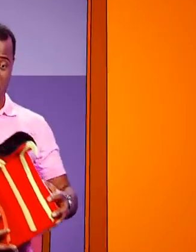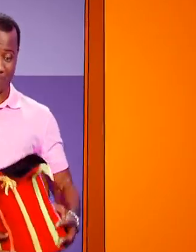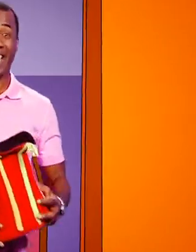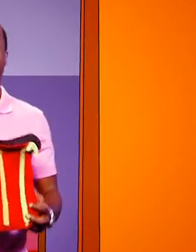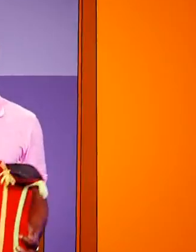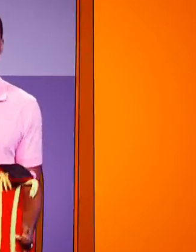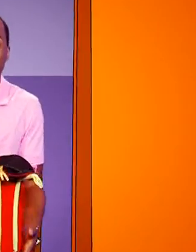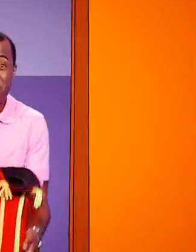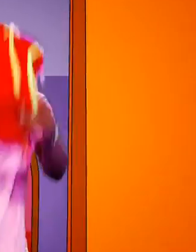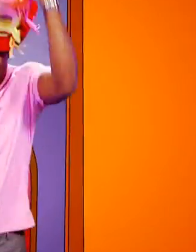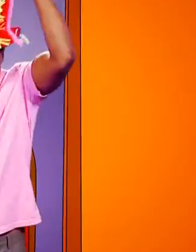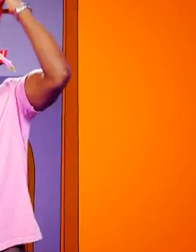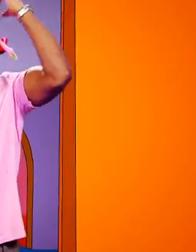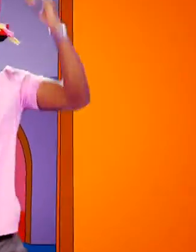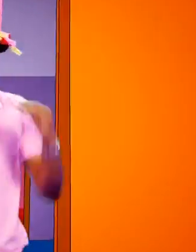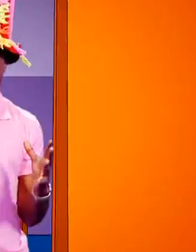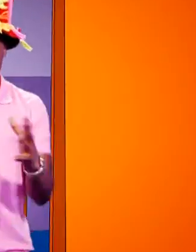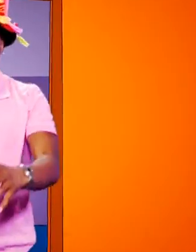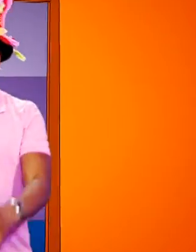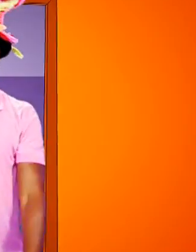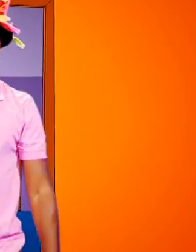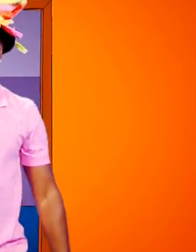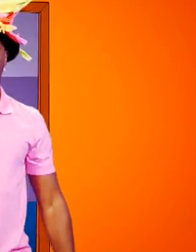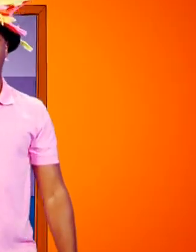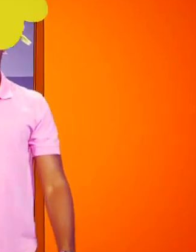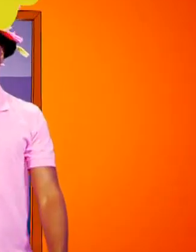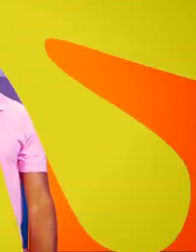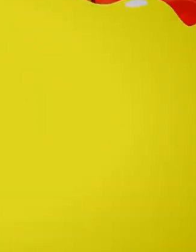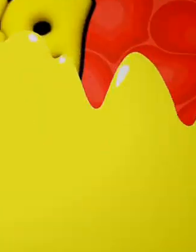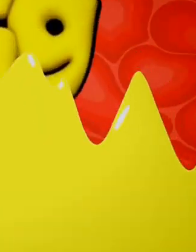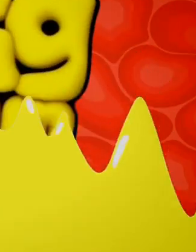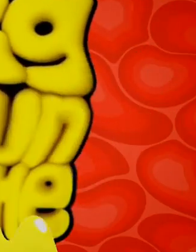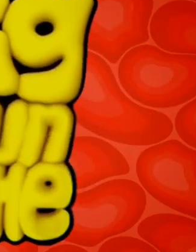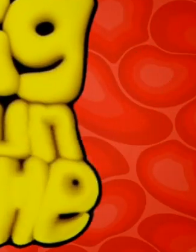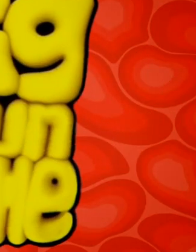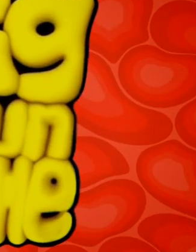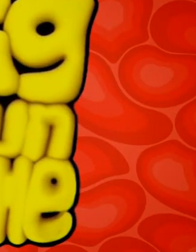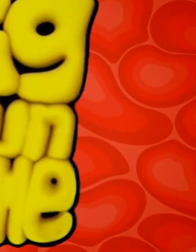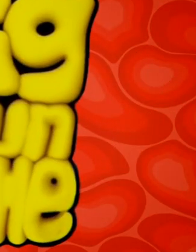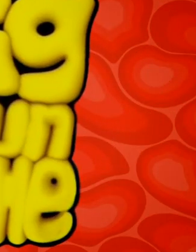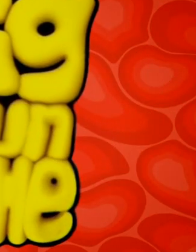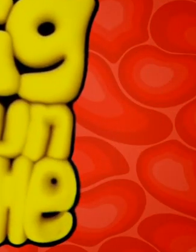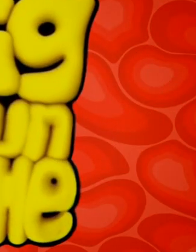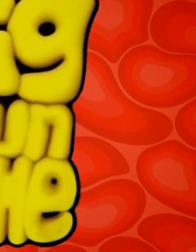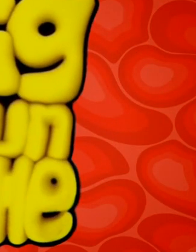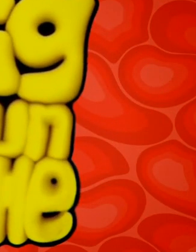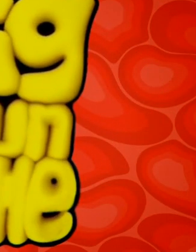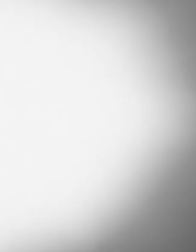fun with me. It's big fun time, you know you'll have a ball.